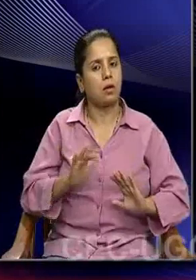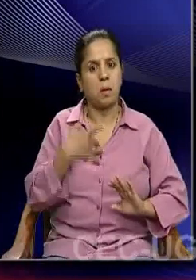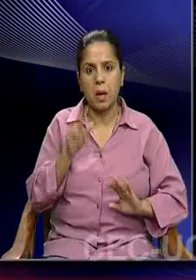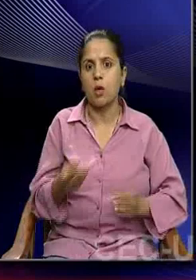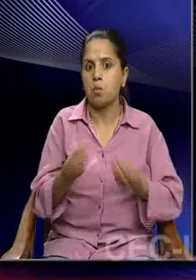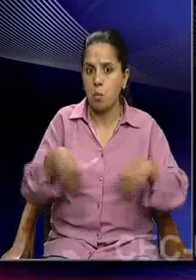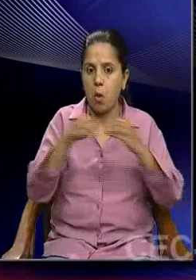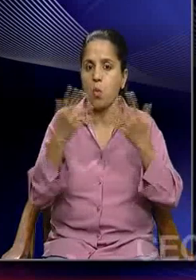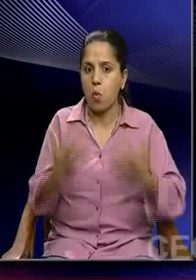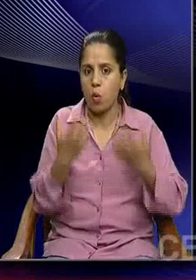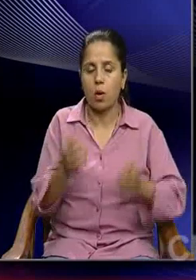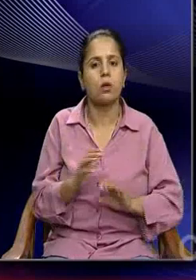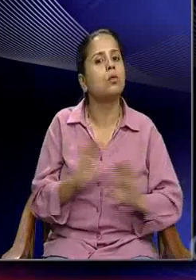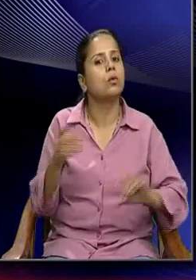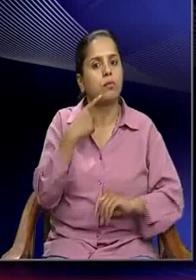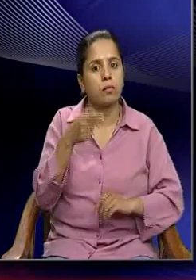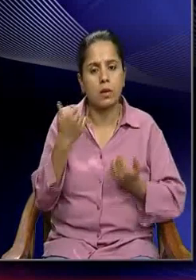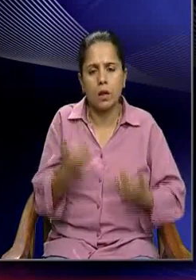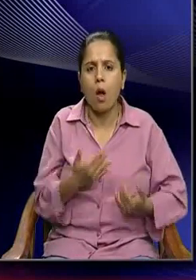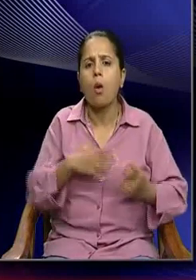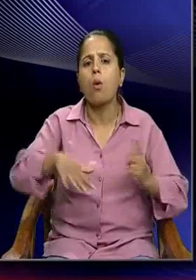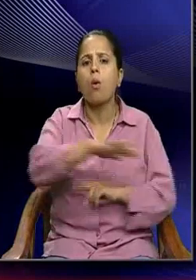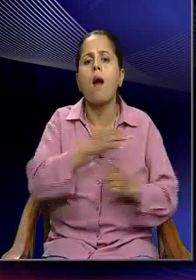with the present circumstances,